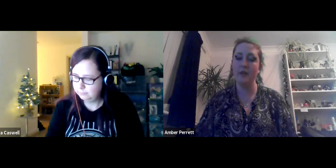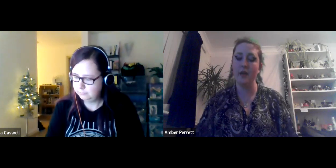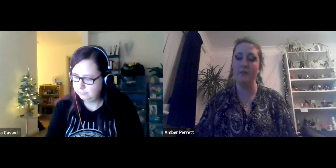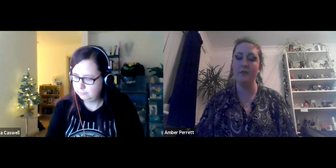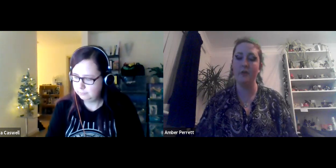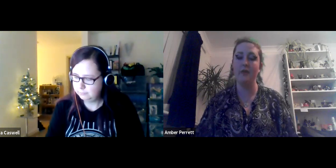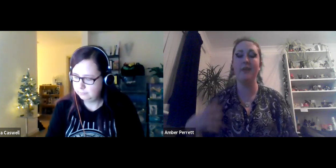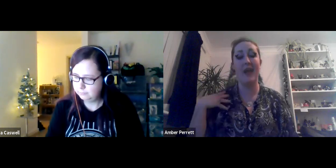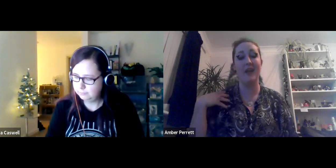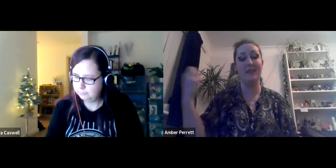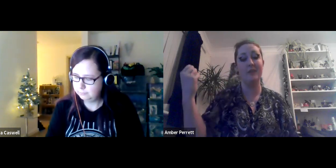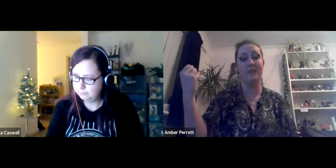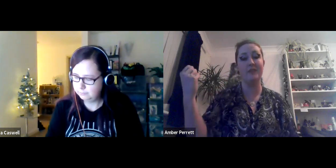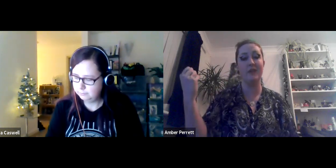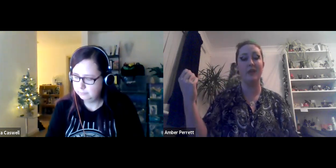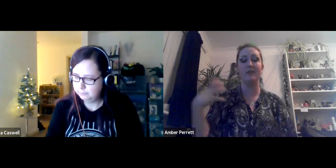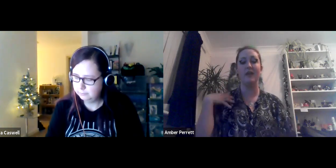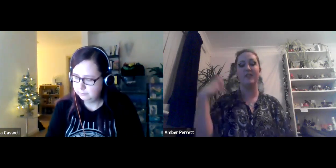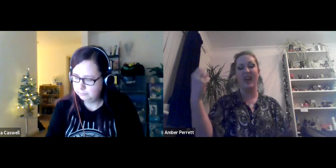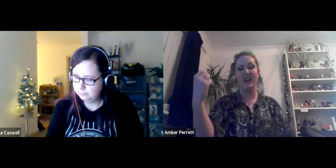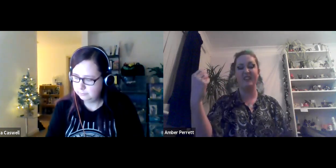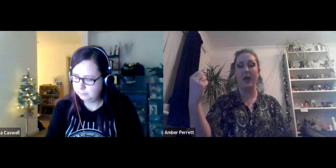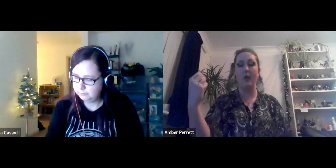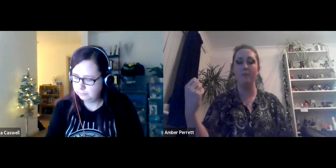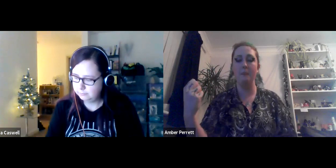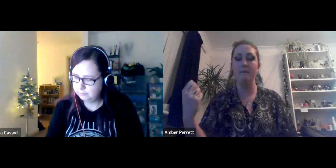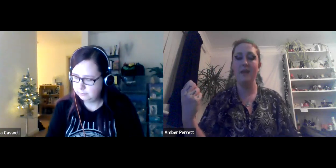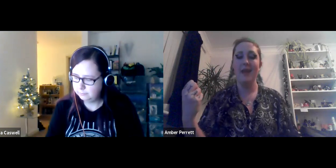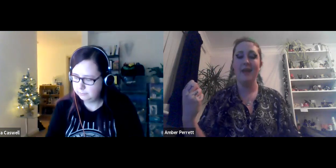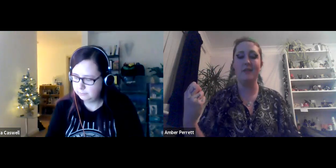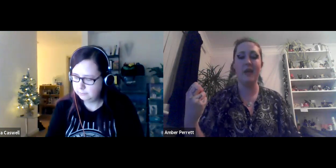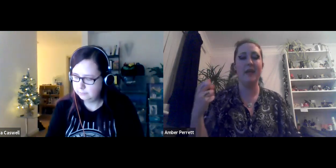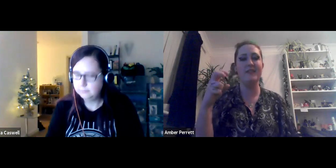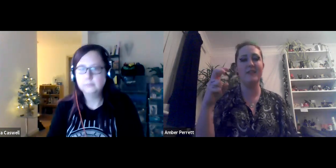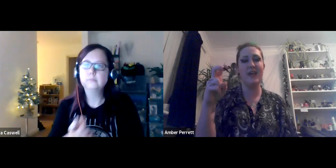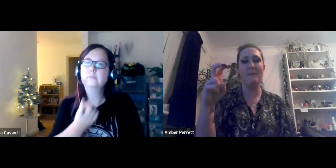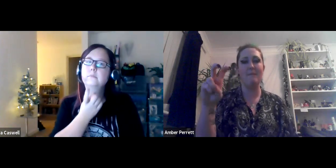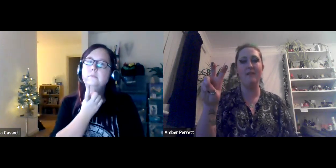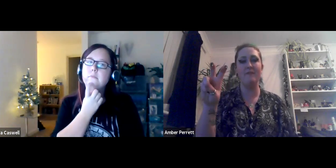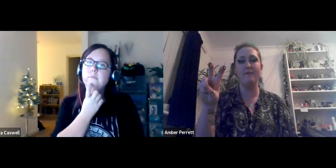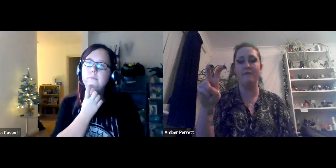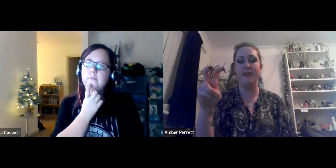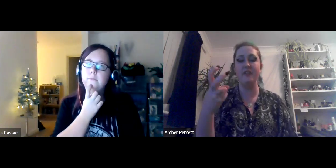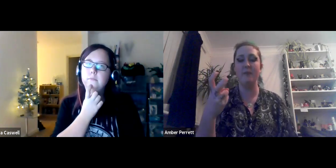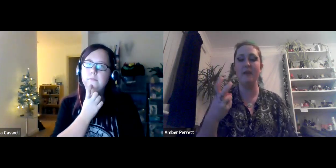And then we've got the hate. That was obviously on the other side. So hate is that one. Jealous is that bent V shape